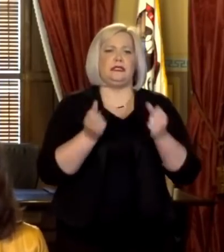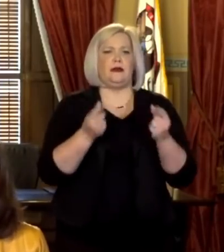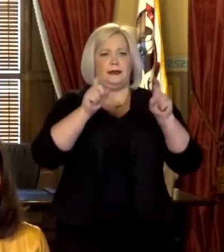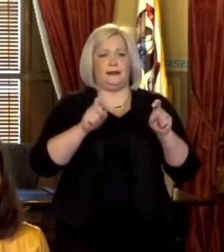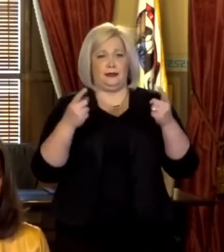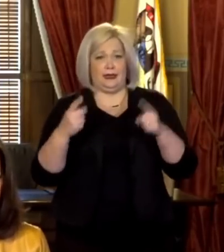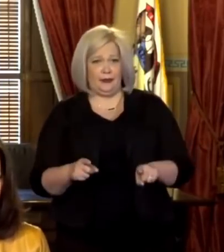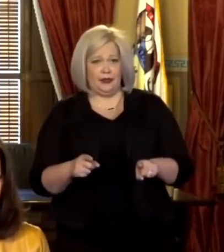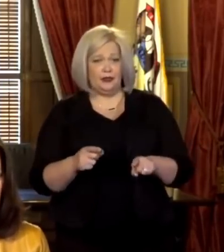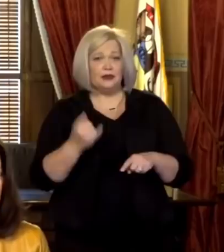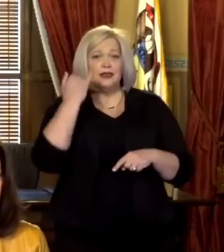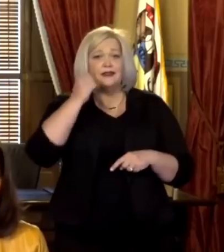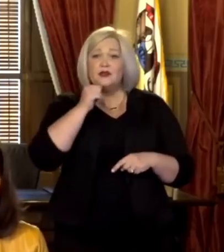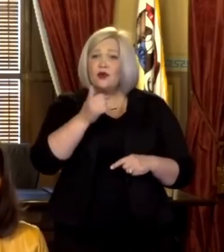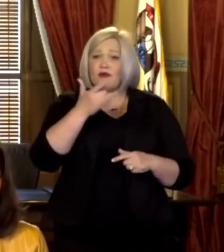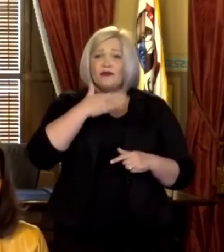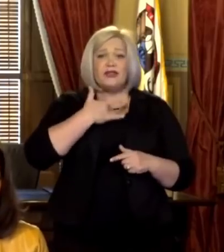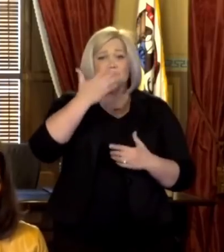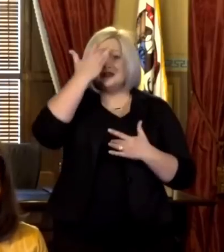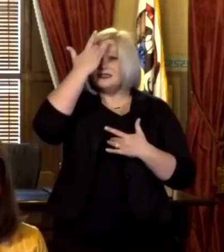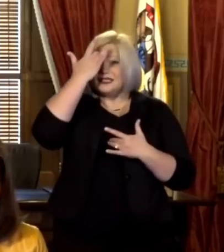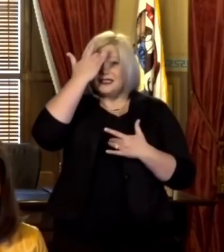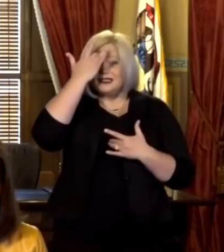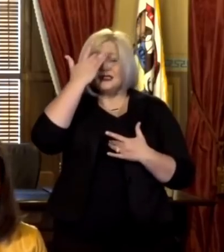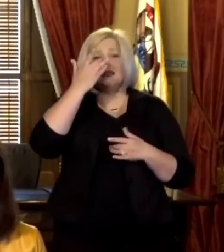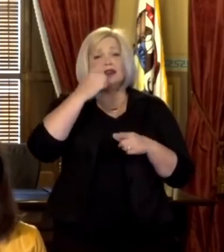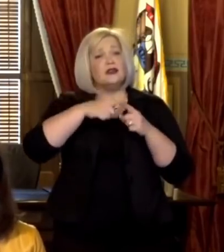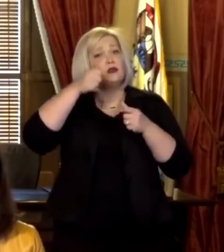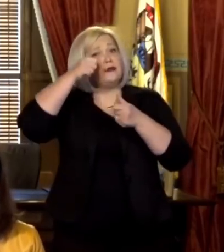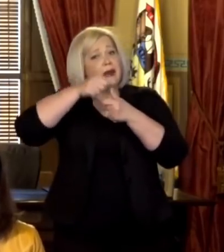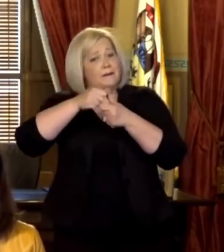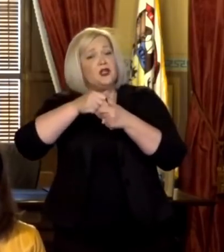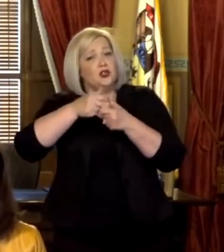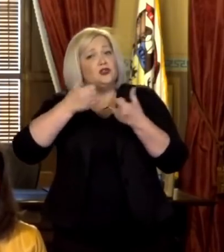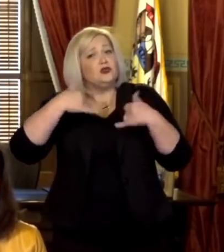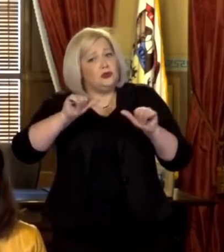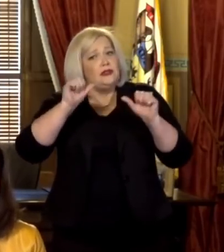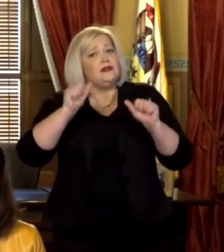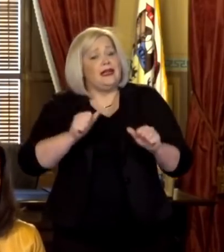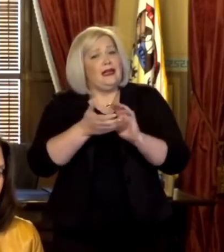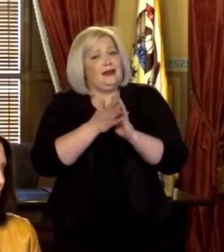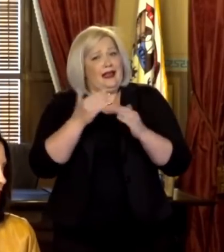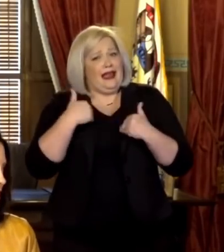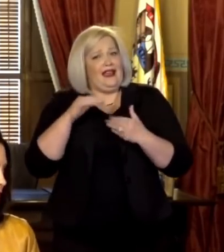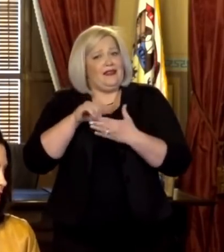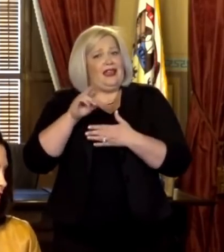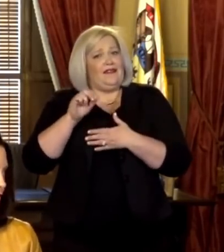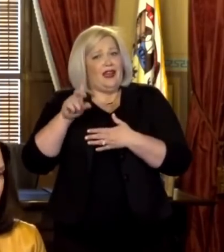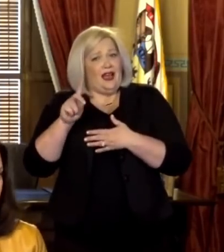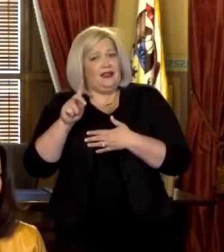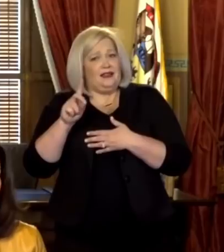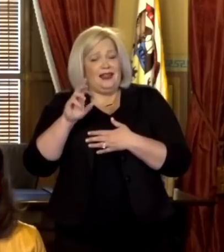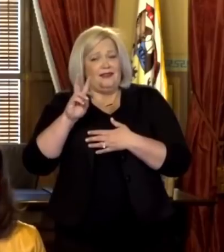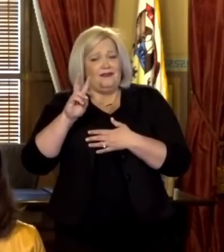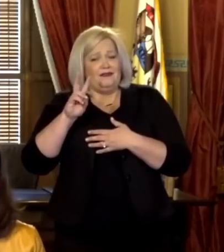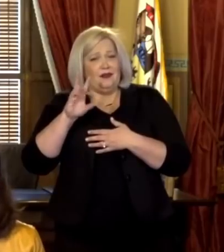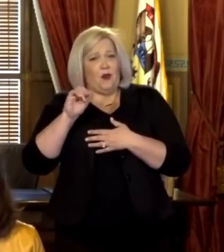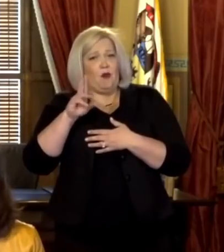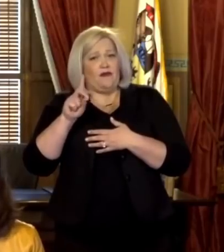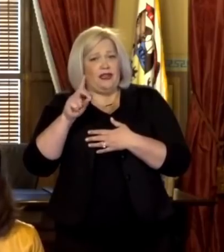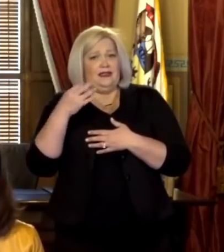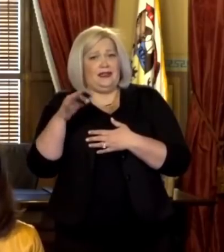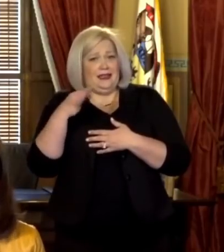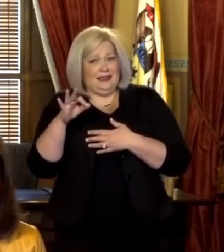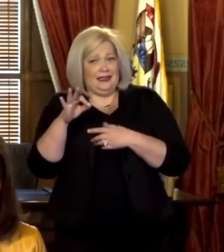if you don't feel sick, I want to make sure people remember you can be carrying this virus. Dr. Fauci, I think, said that they anticipate